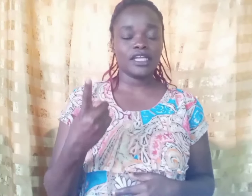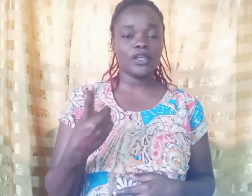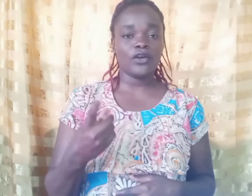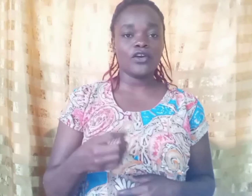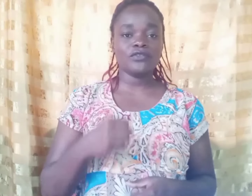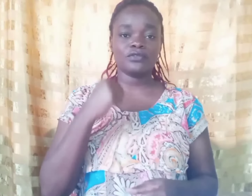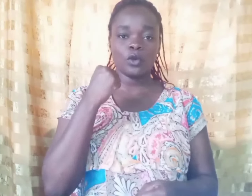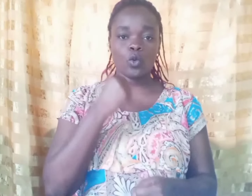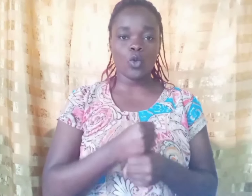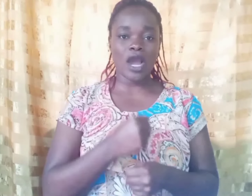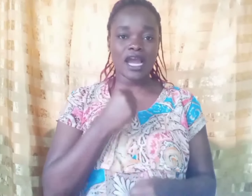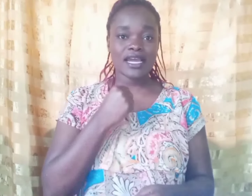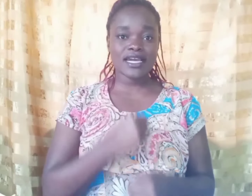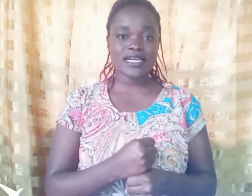3 of work.